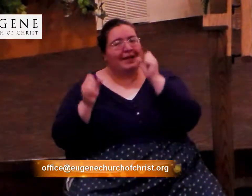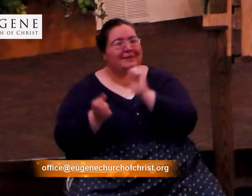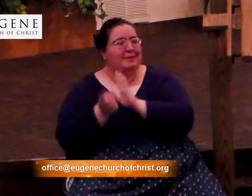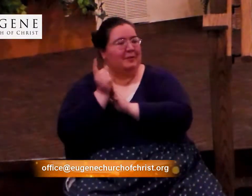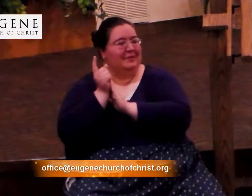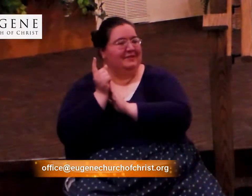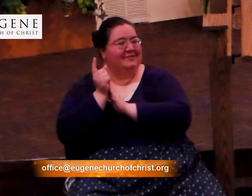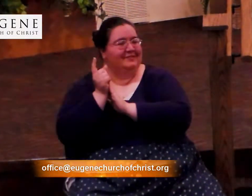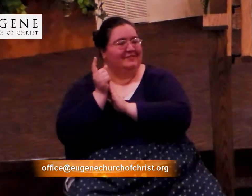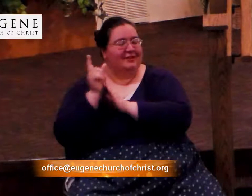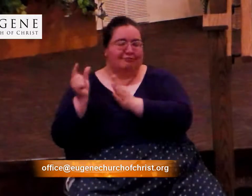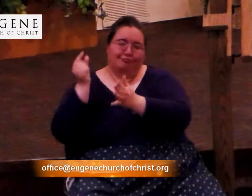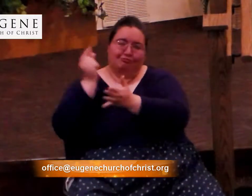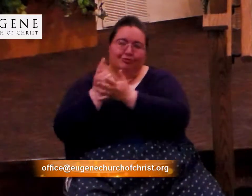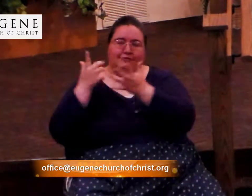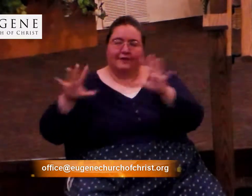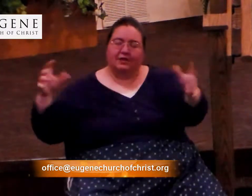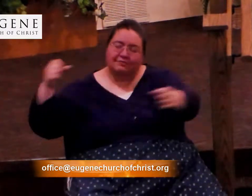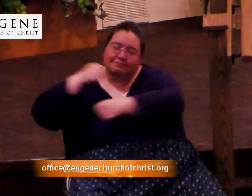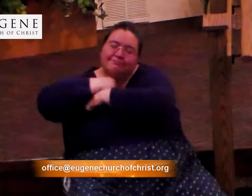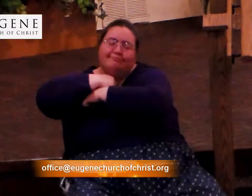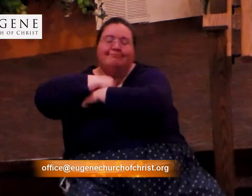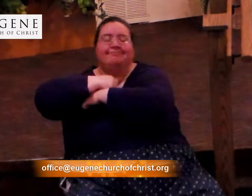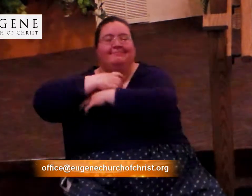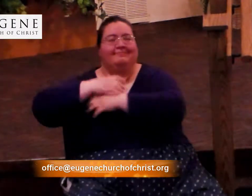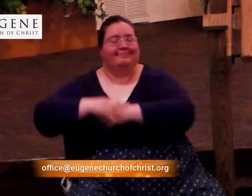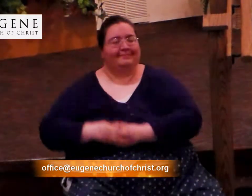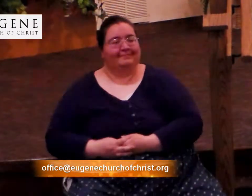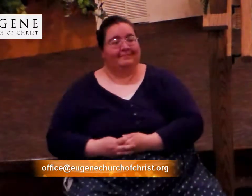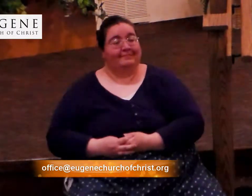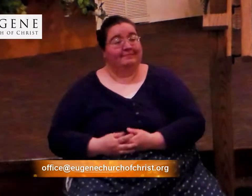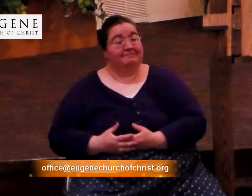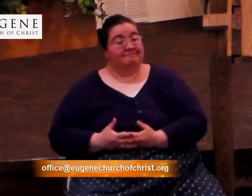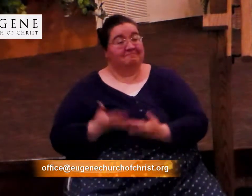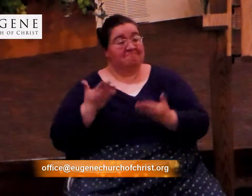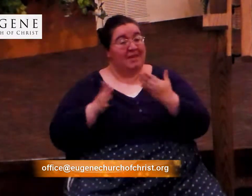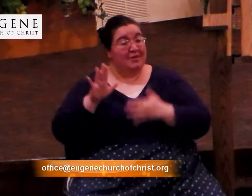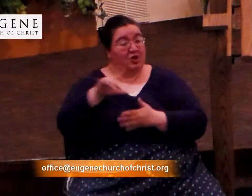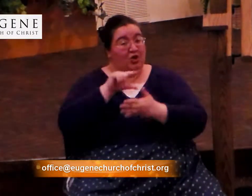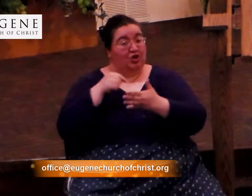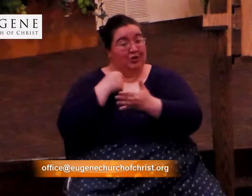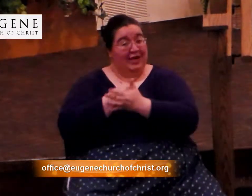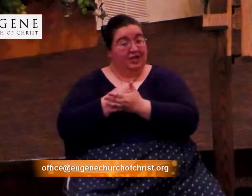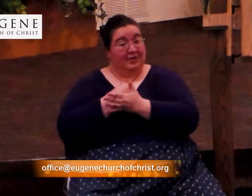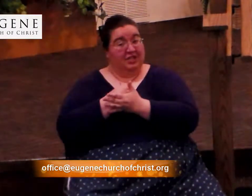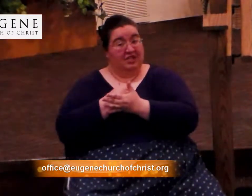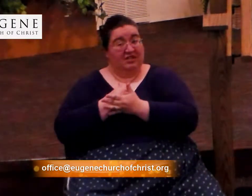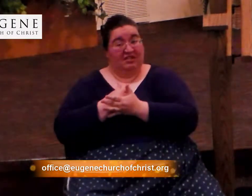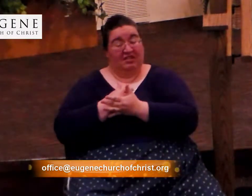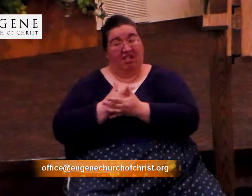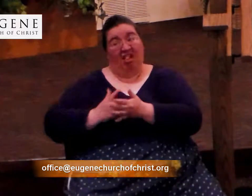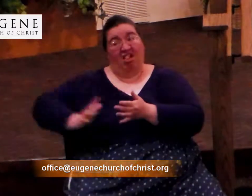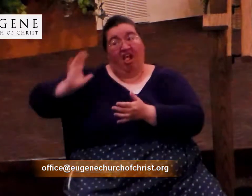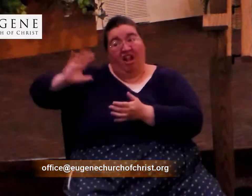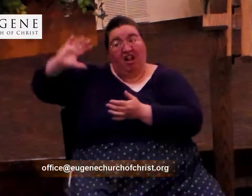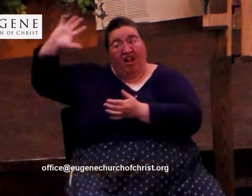nowhere near graduation, this is way in your rearview mirror, I think a lot of you can remember this moment. I think back to